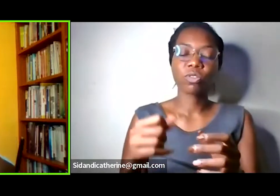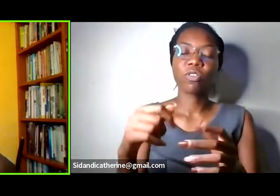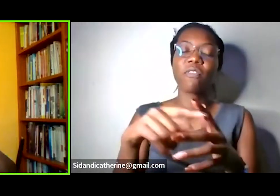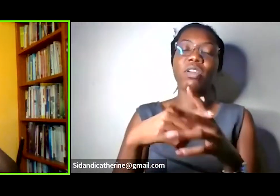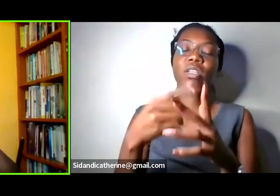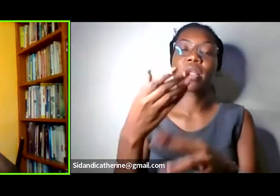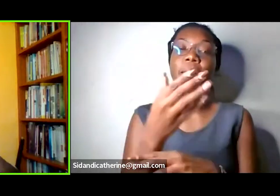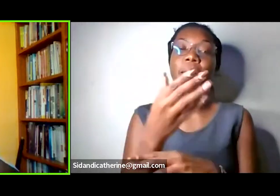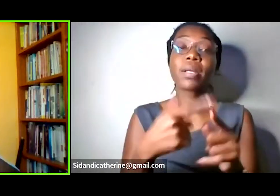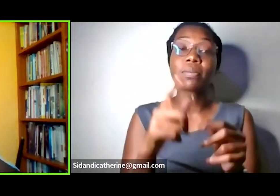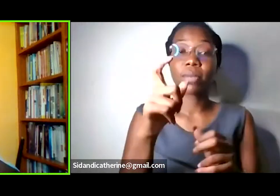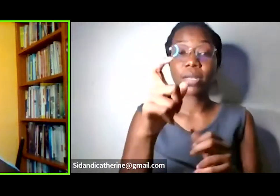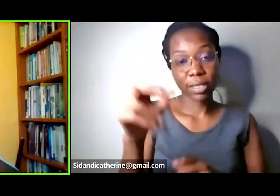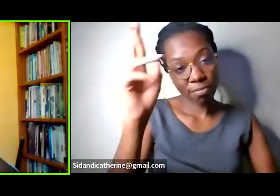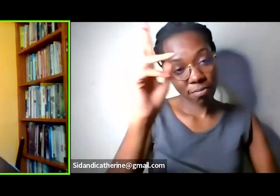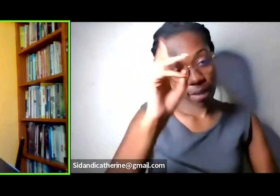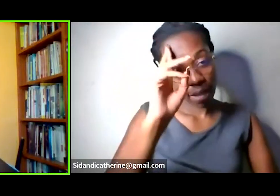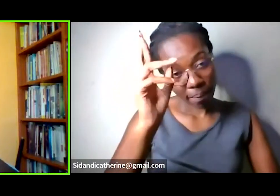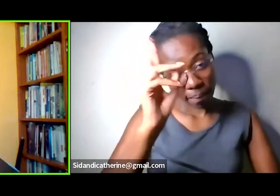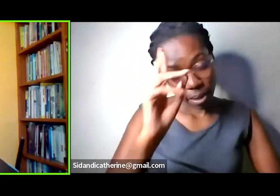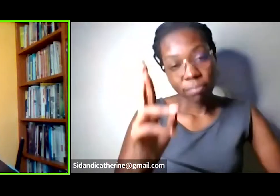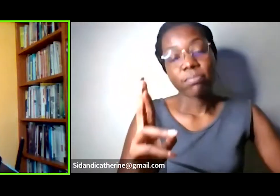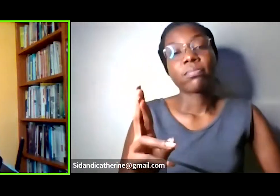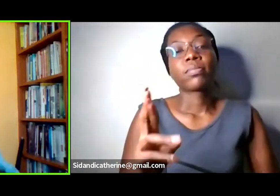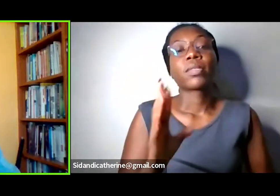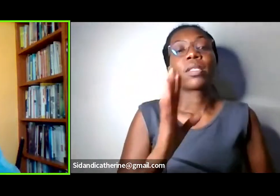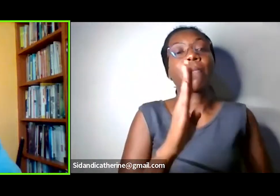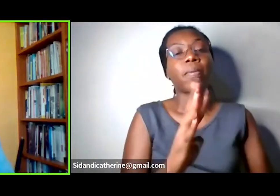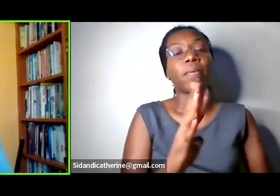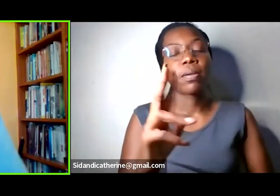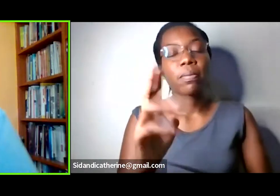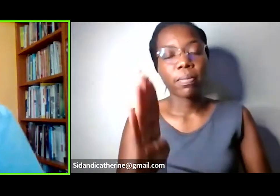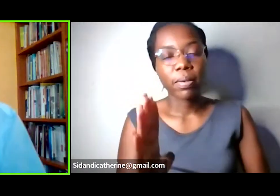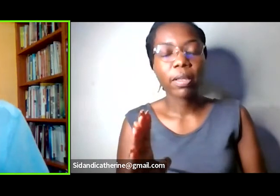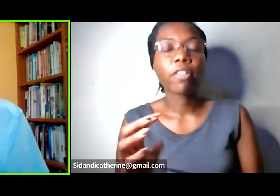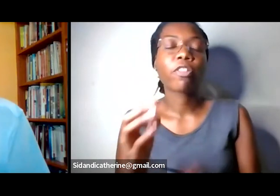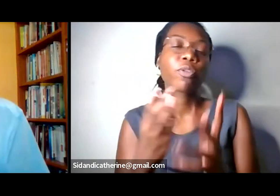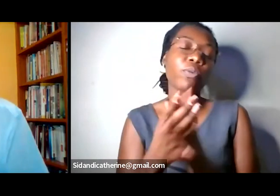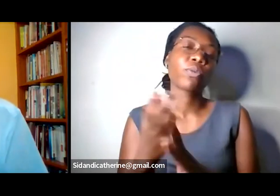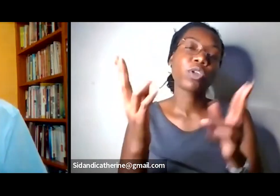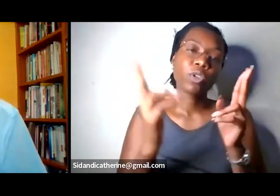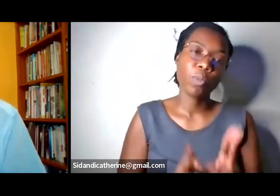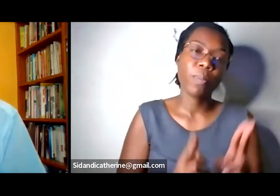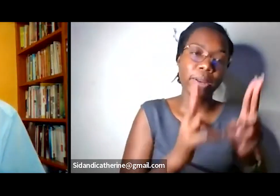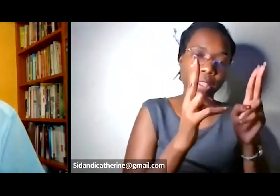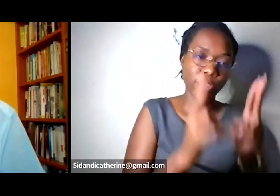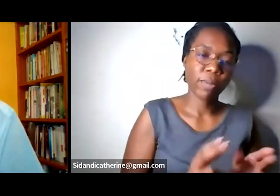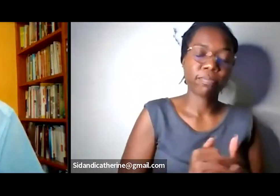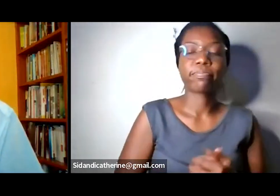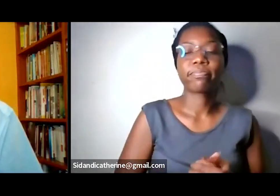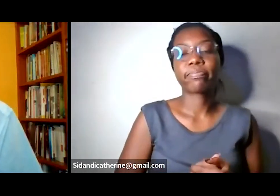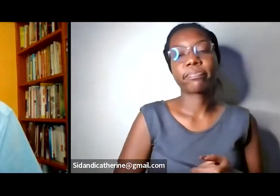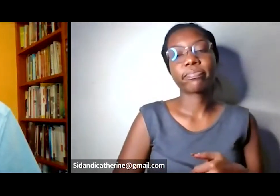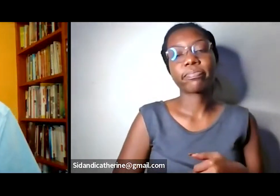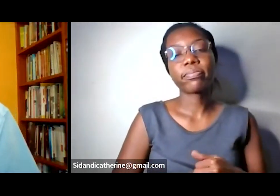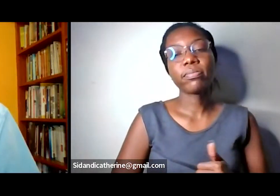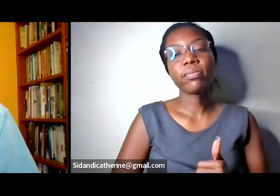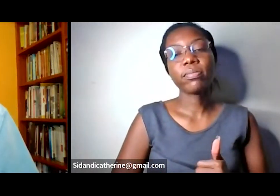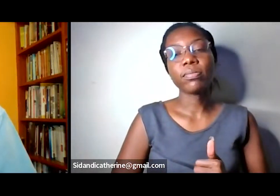listening, through being attentive, and so on and so on. And all those are products of soft skills. So I would